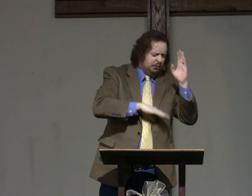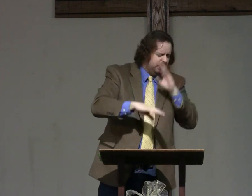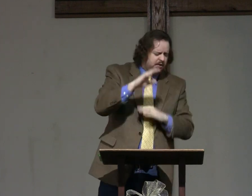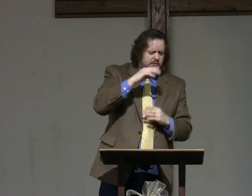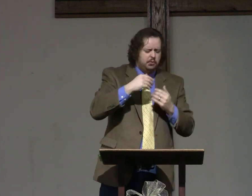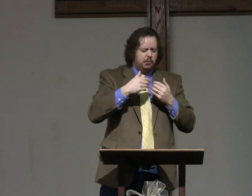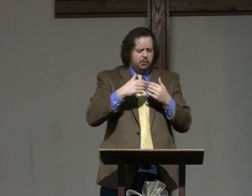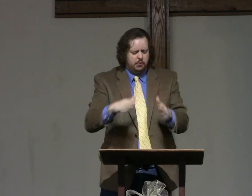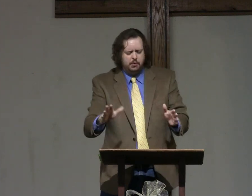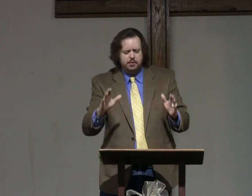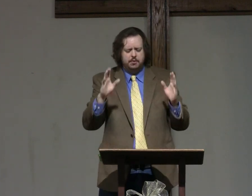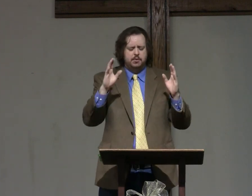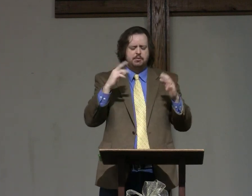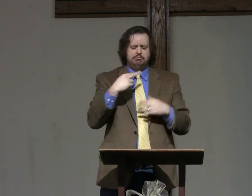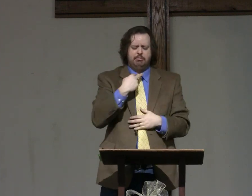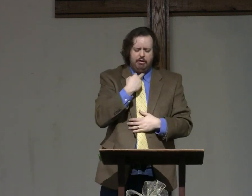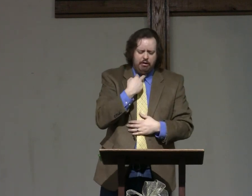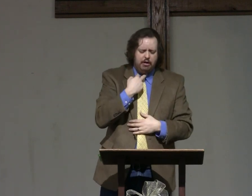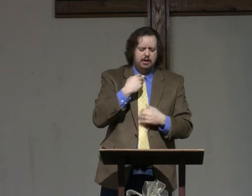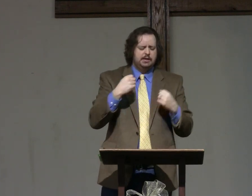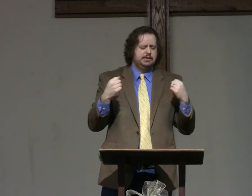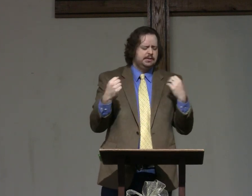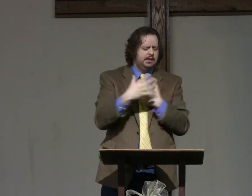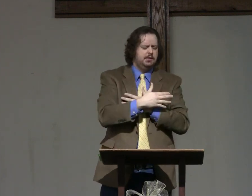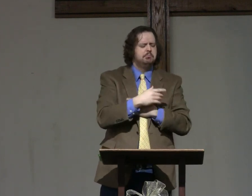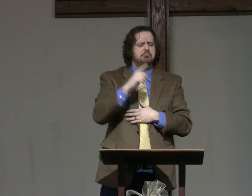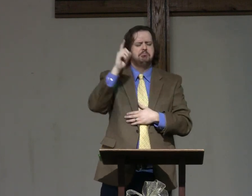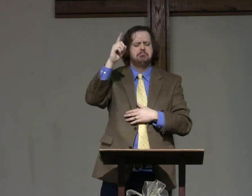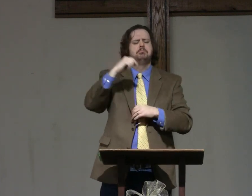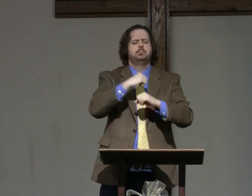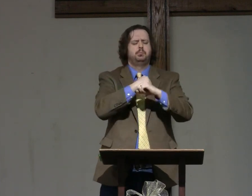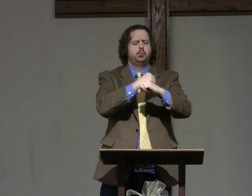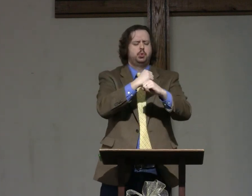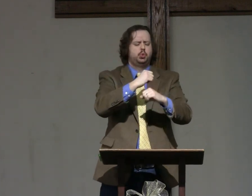forgive. Lord, we seek the lost and the